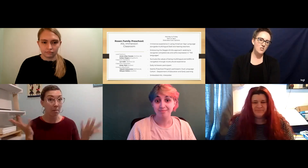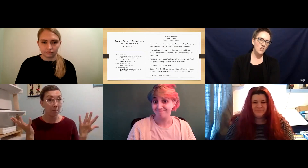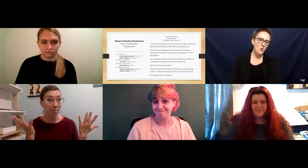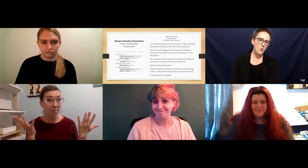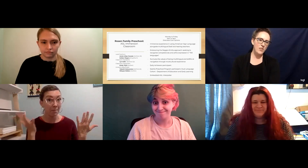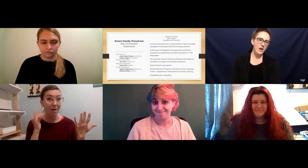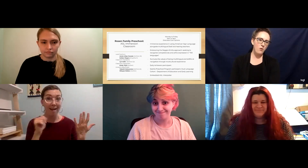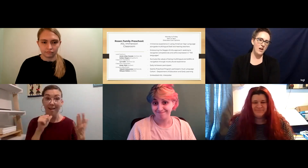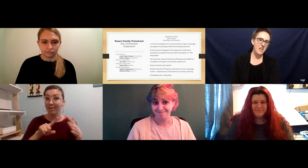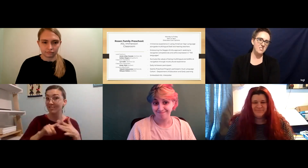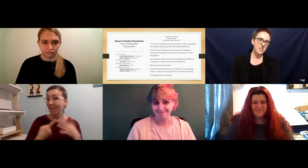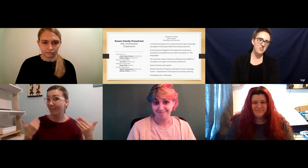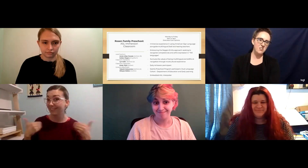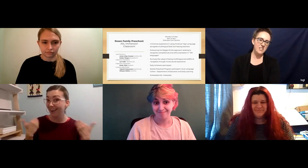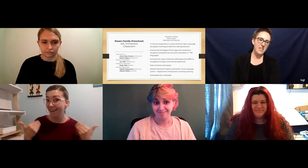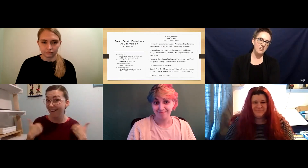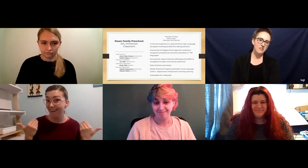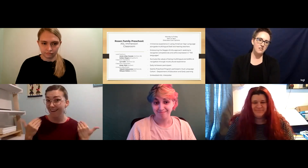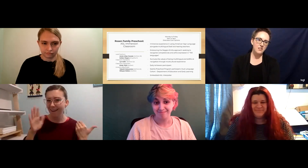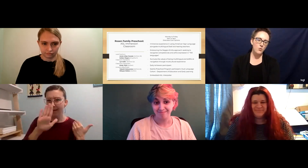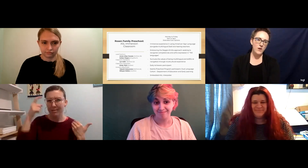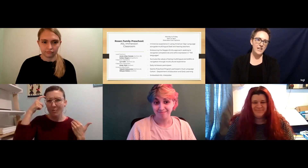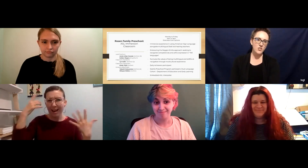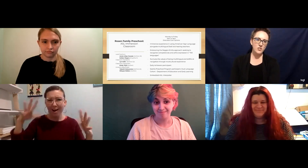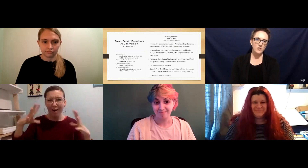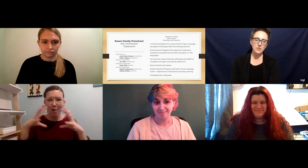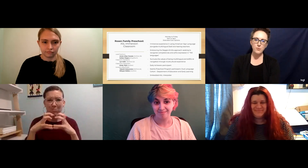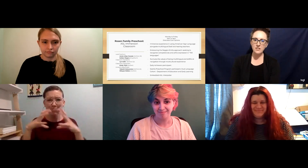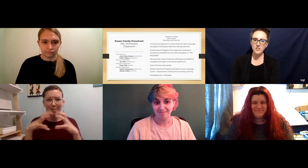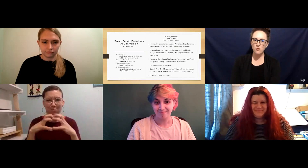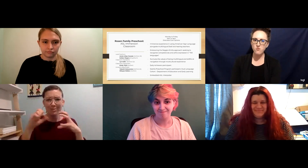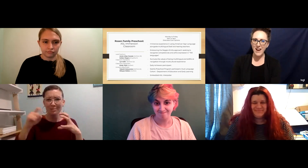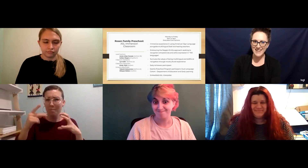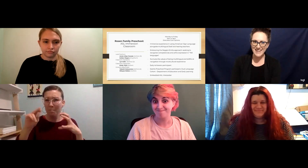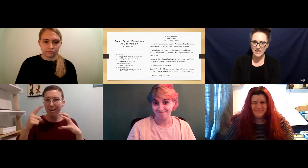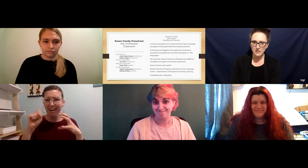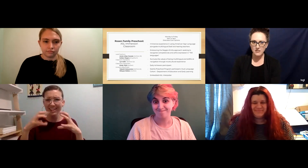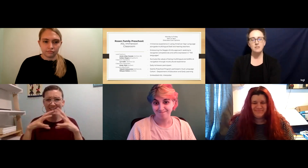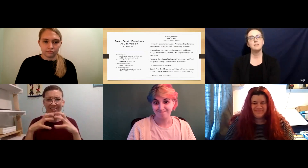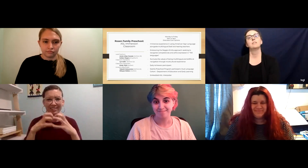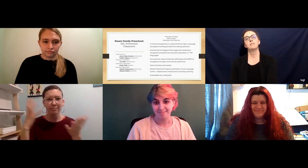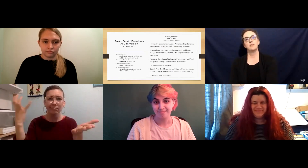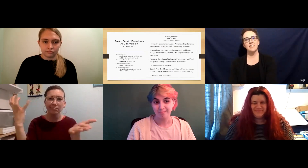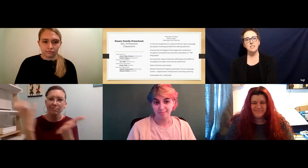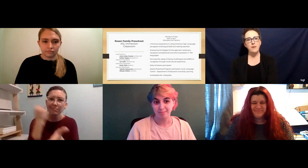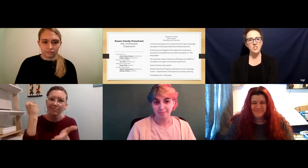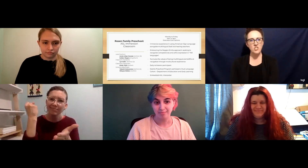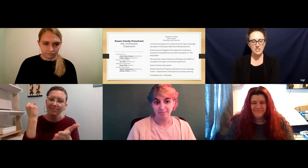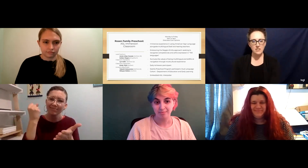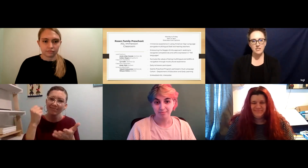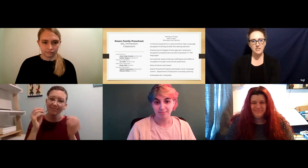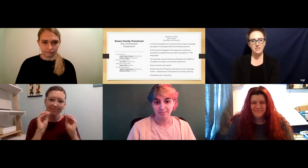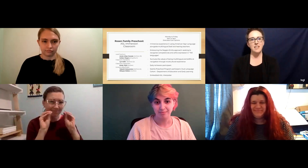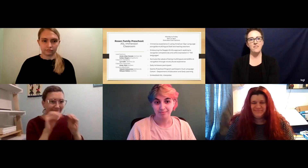And so we thought, why not start early? When children's brains are ready, they're like